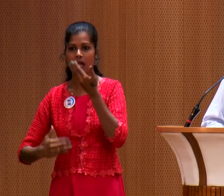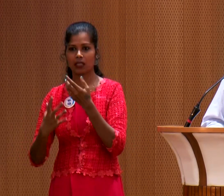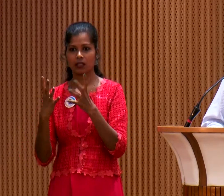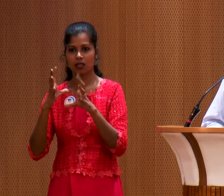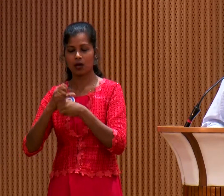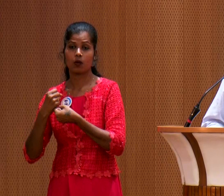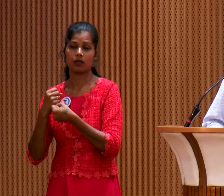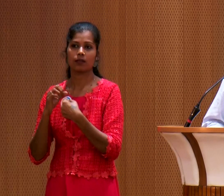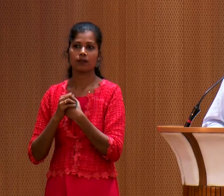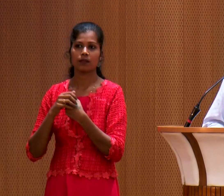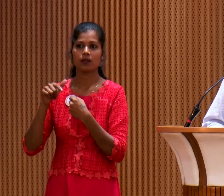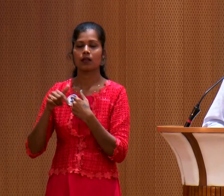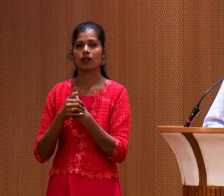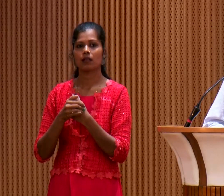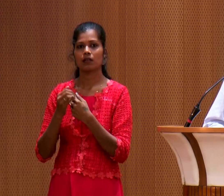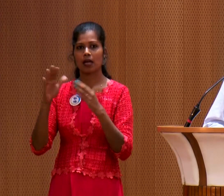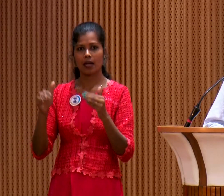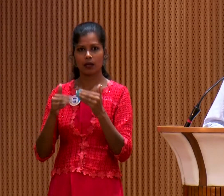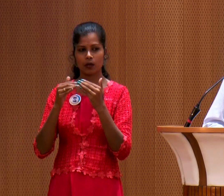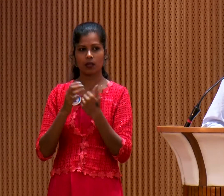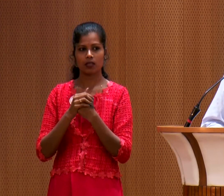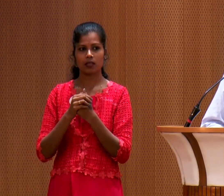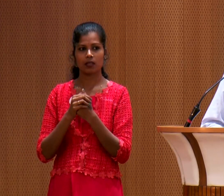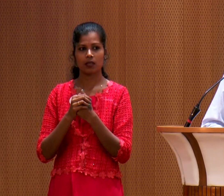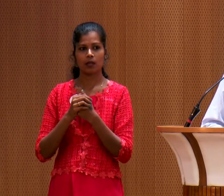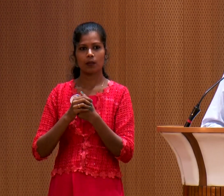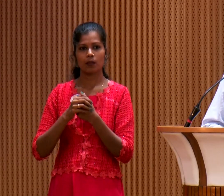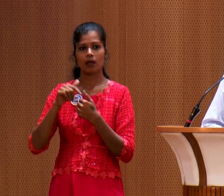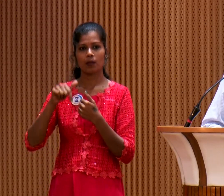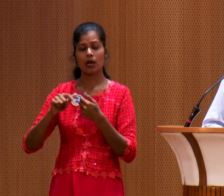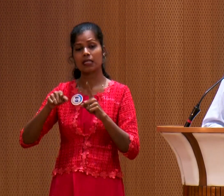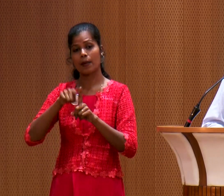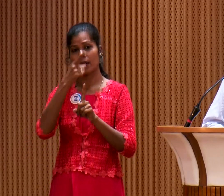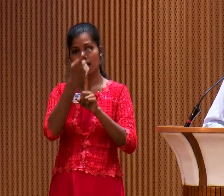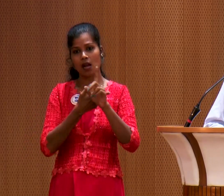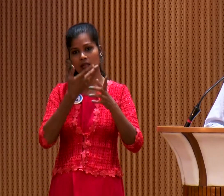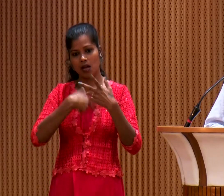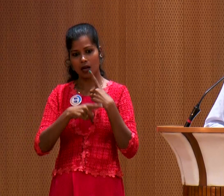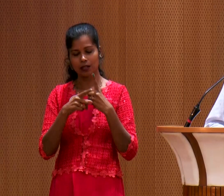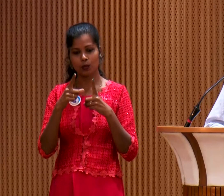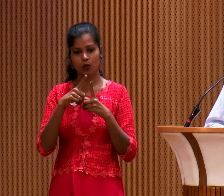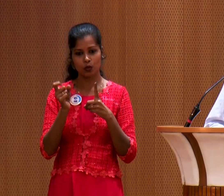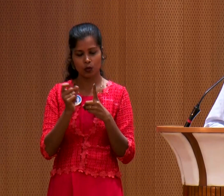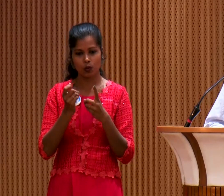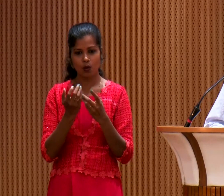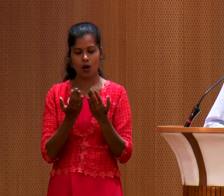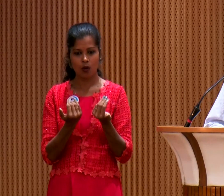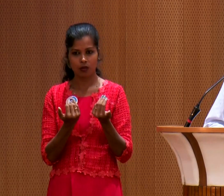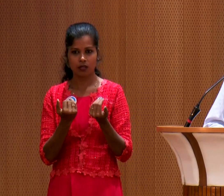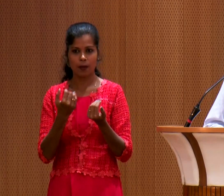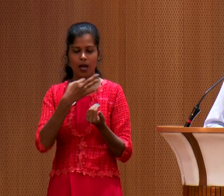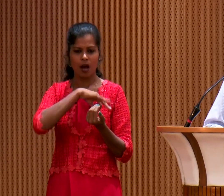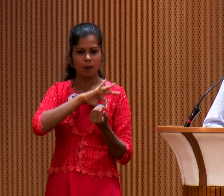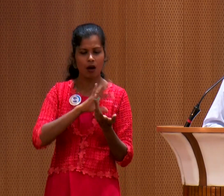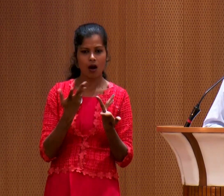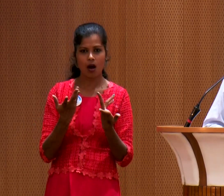If we have to produce pith viably in the state of Kerala, we have to find a way to utilize this